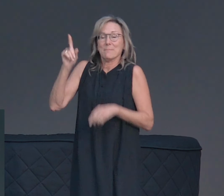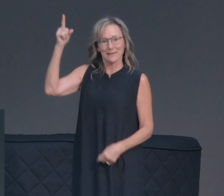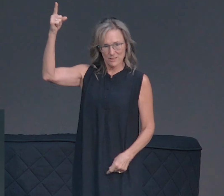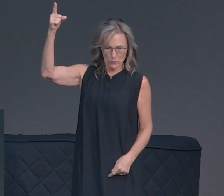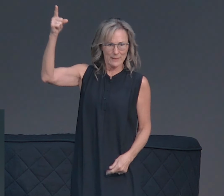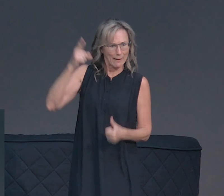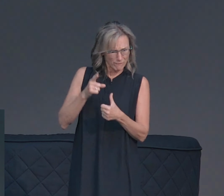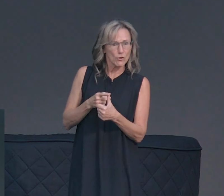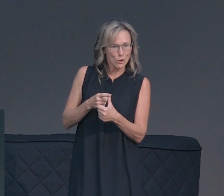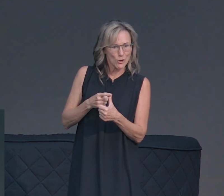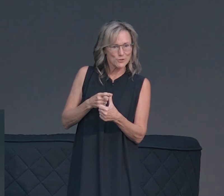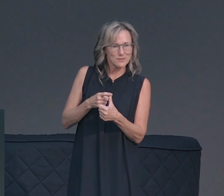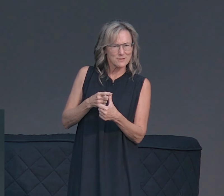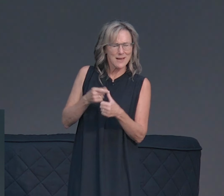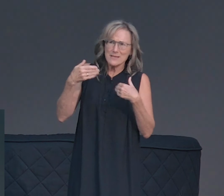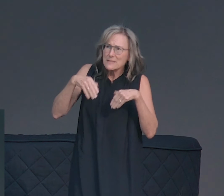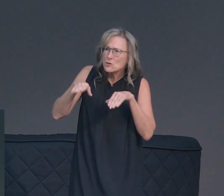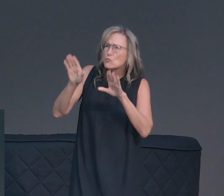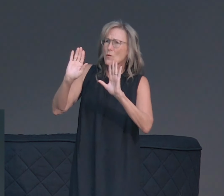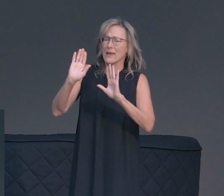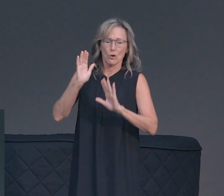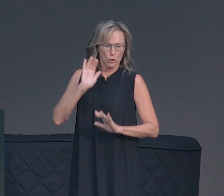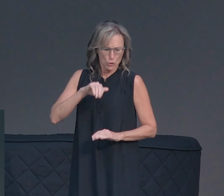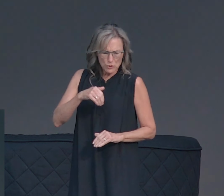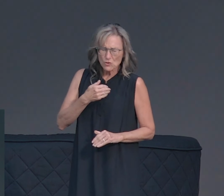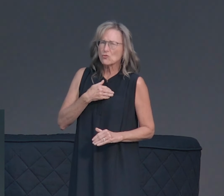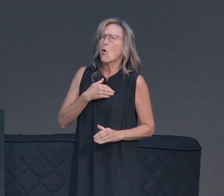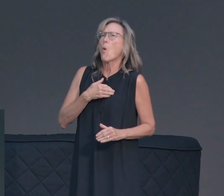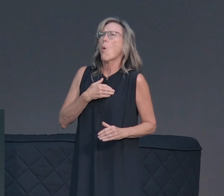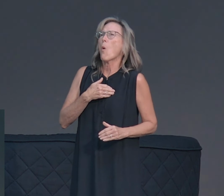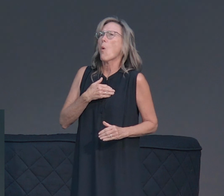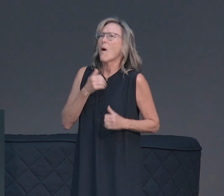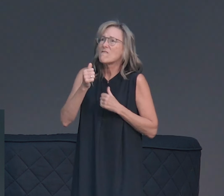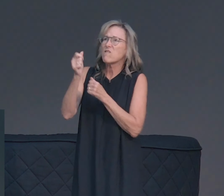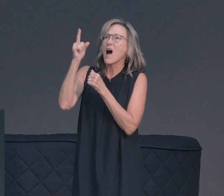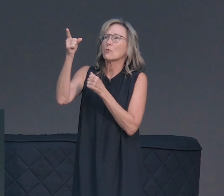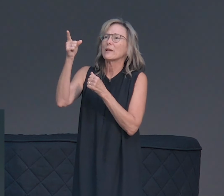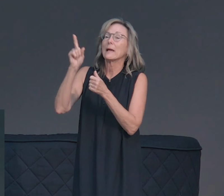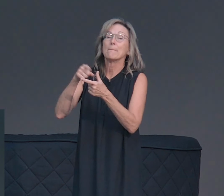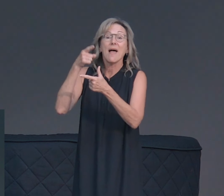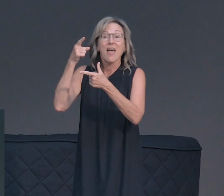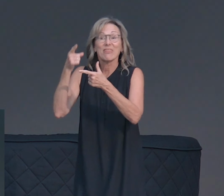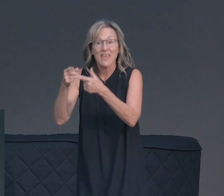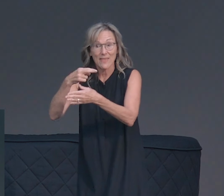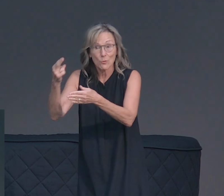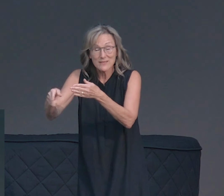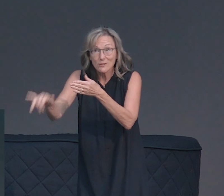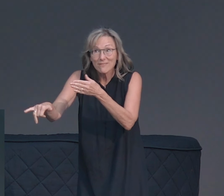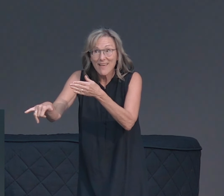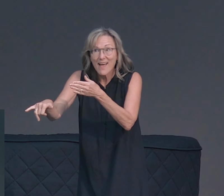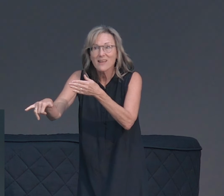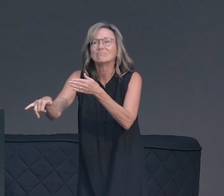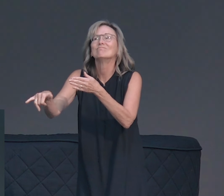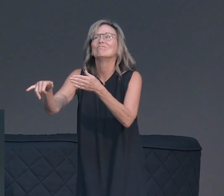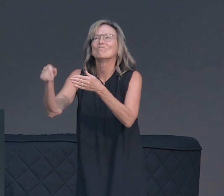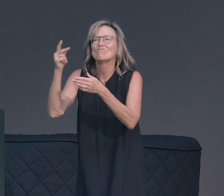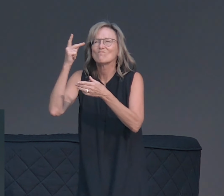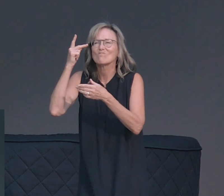And as you're surrendered to Him, submitting your soul to Him, God will become all the more clear to the eyes of your heart.